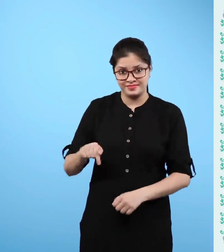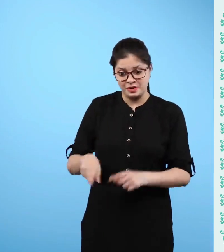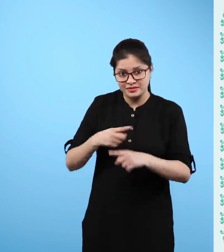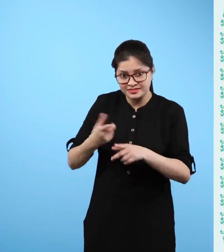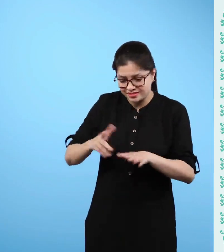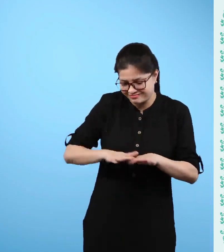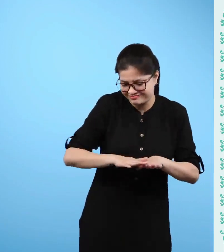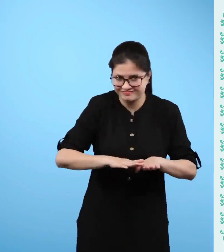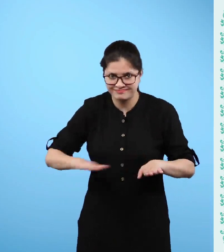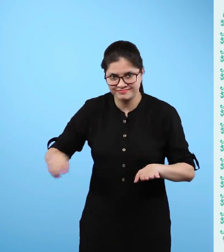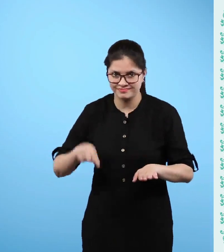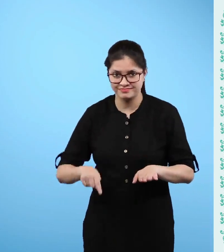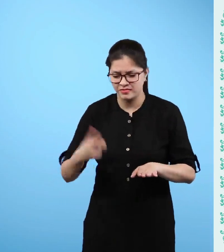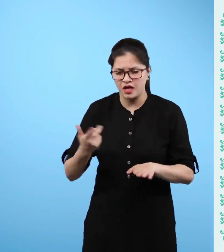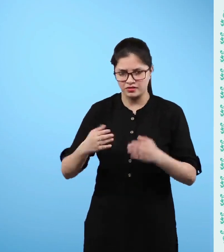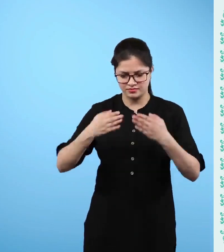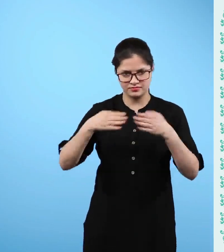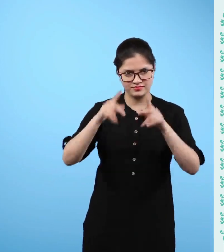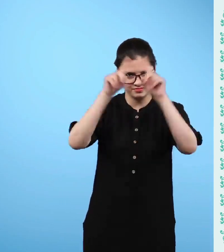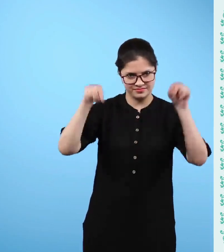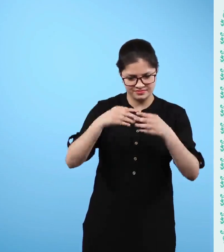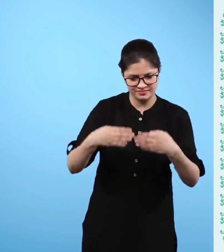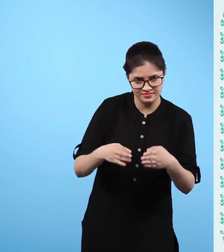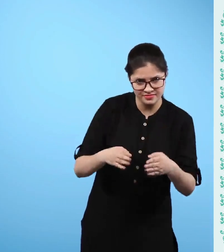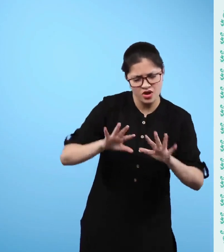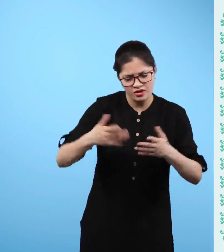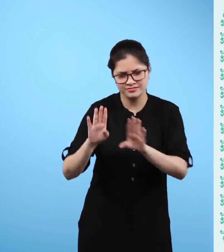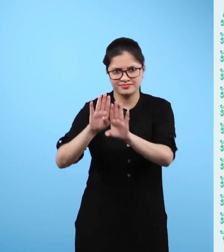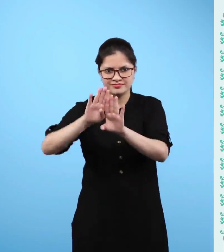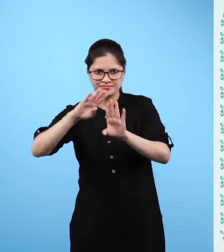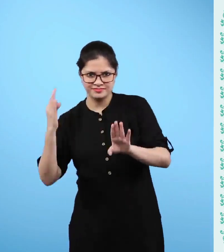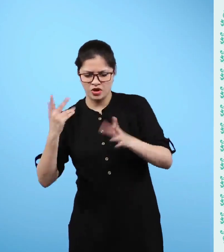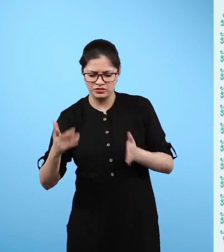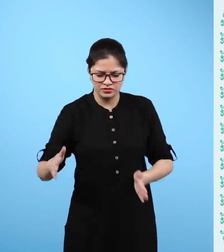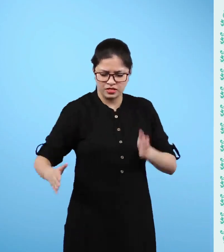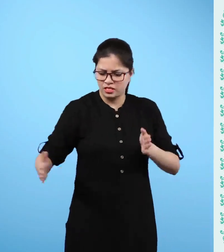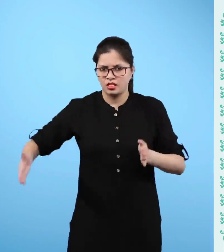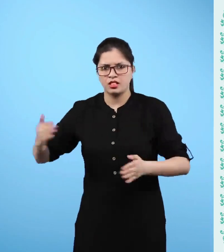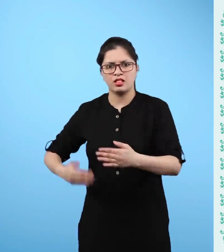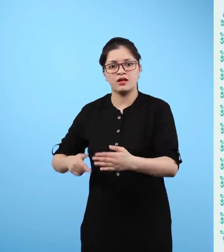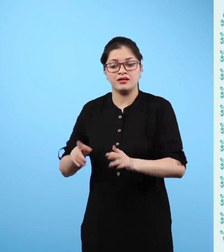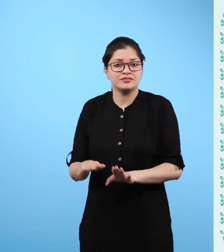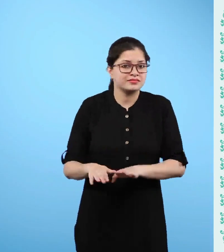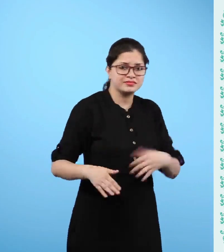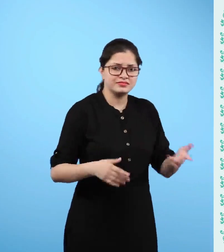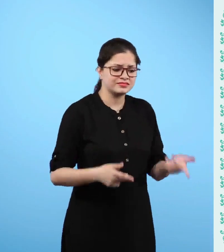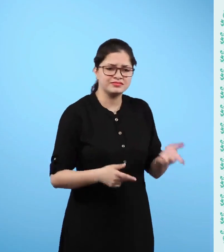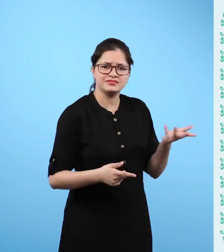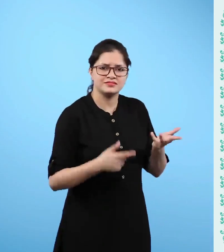Make doors and windows on the deep drawing of this house. Below this we have the floor map of a house